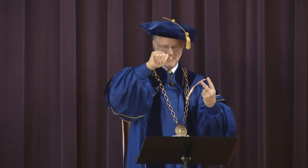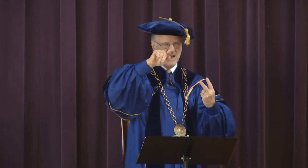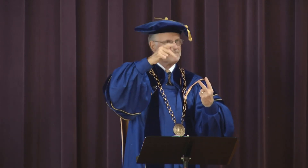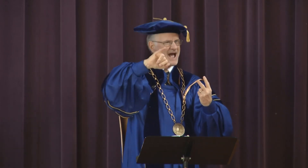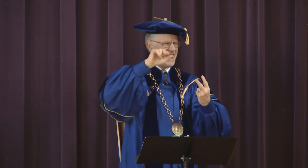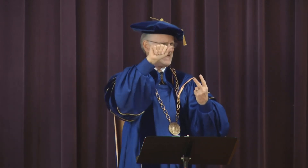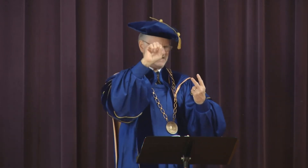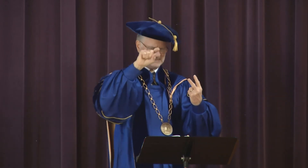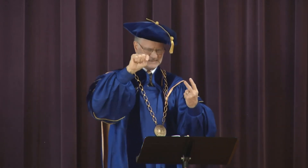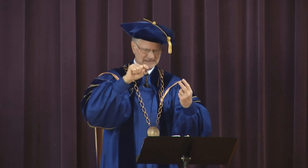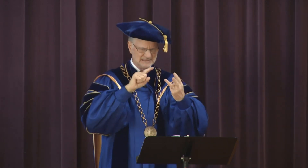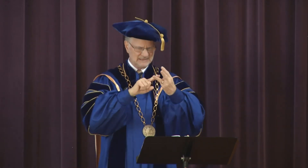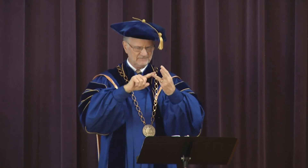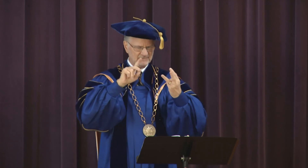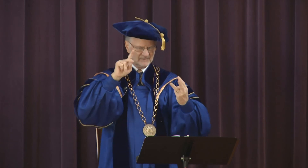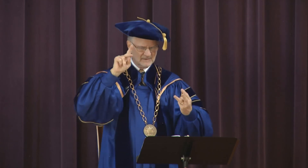Alpha Sigma Pi,